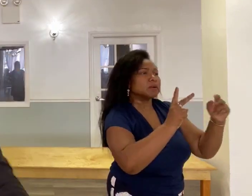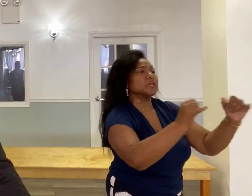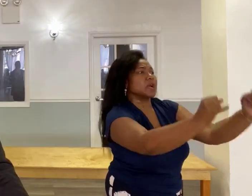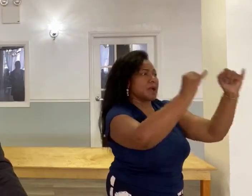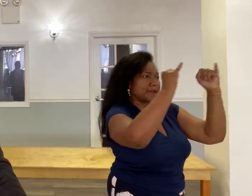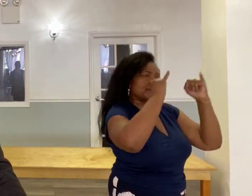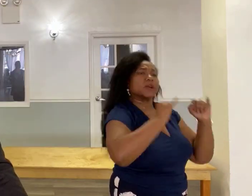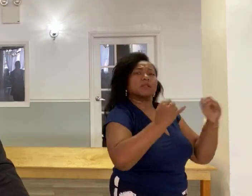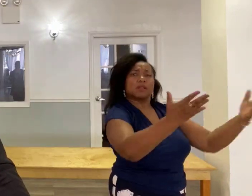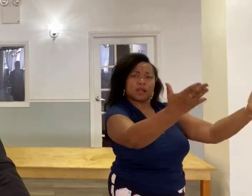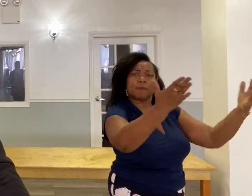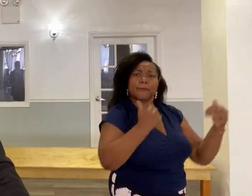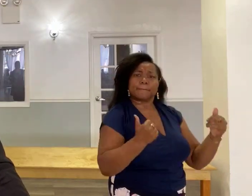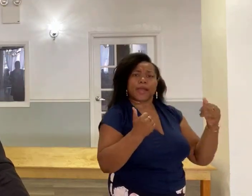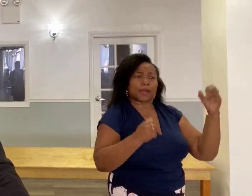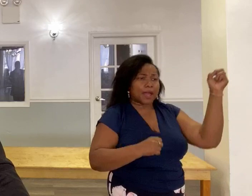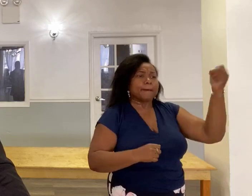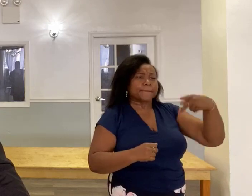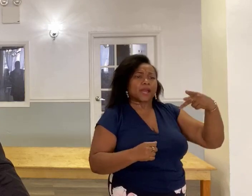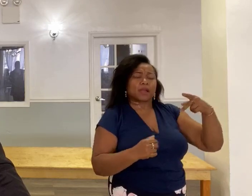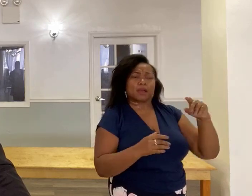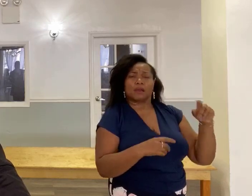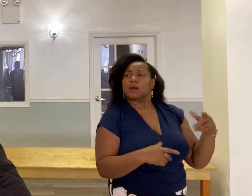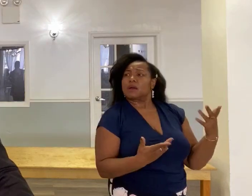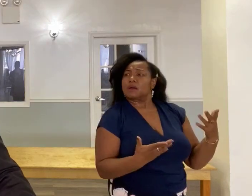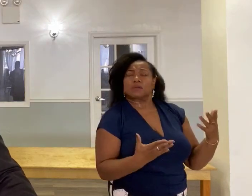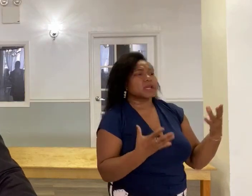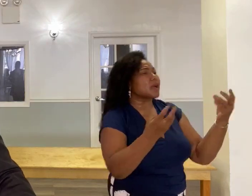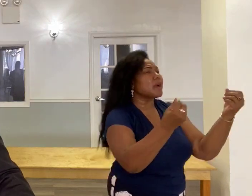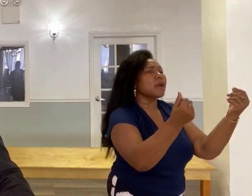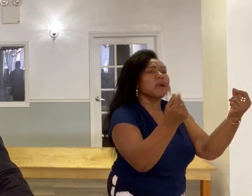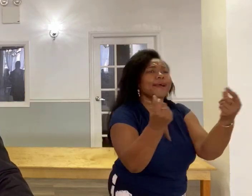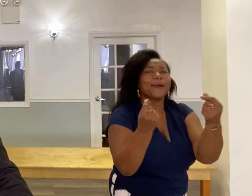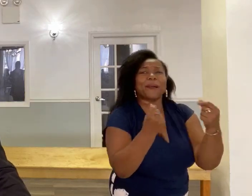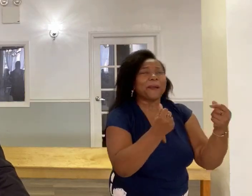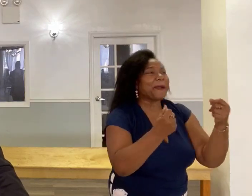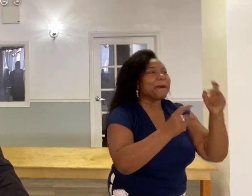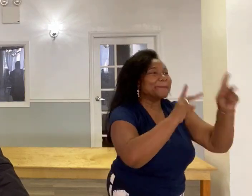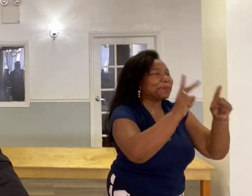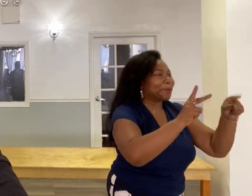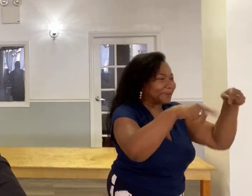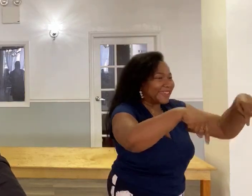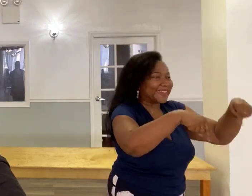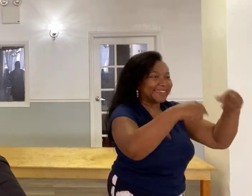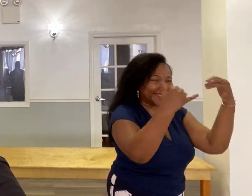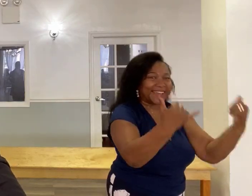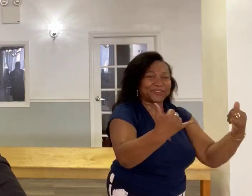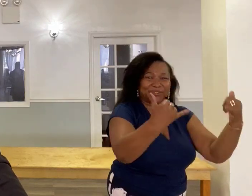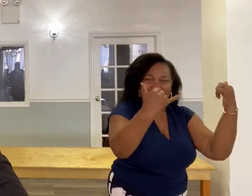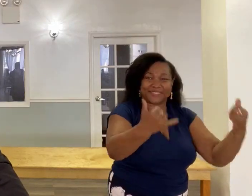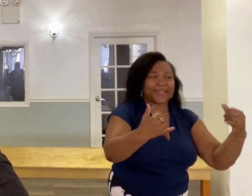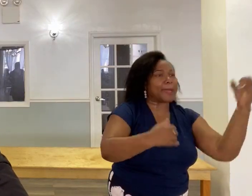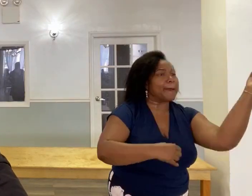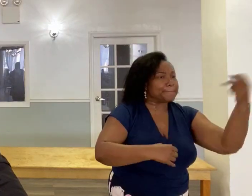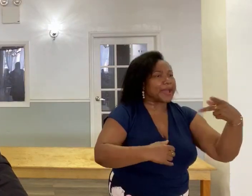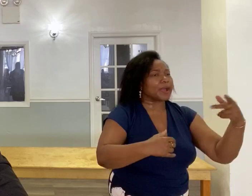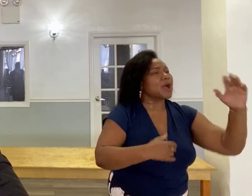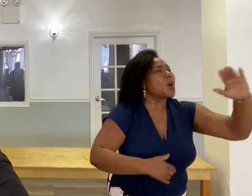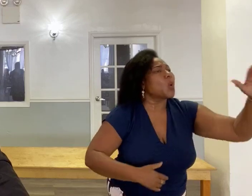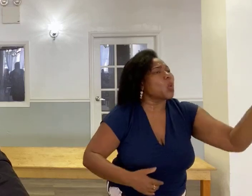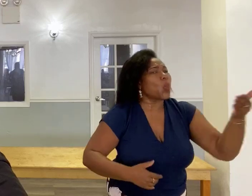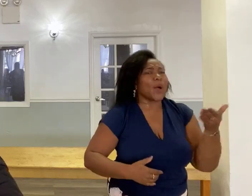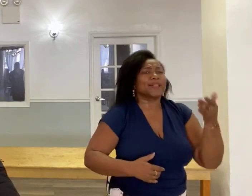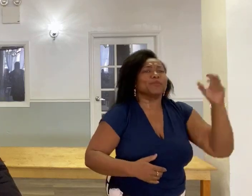crisis has taken place. And so we have a few of you who are back for the first time since that time, and we welcome you